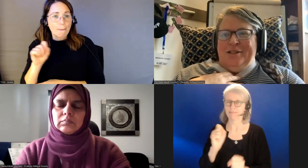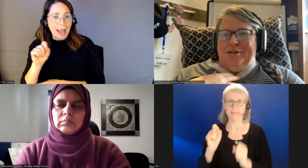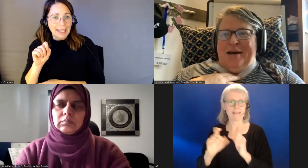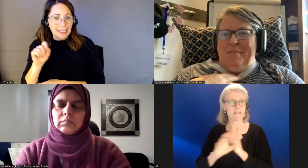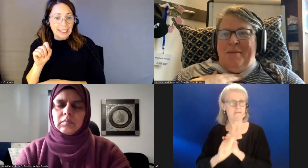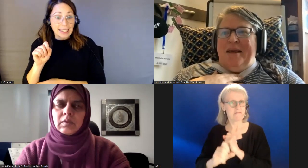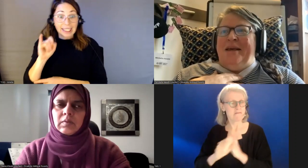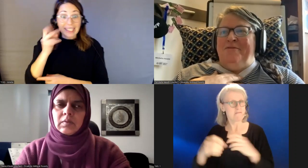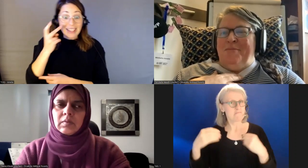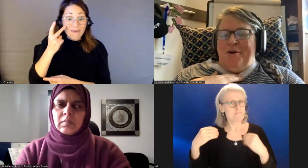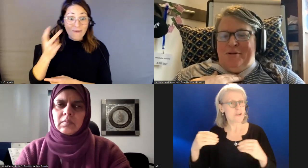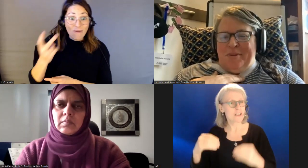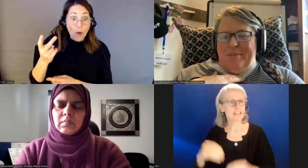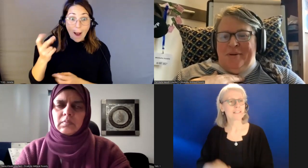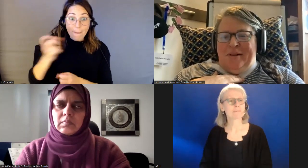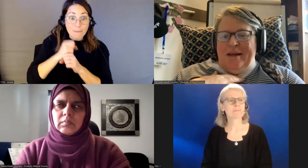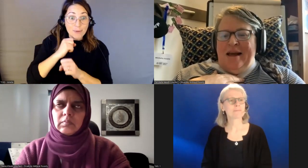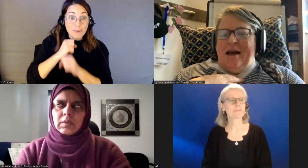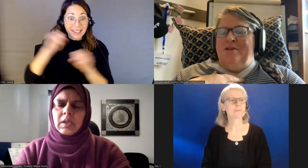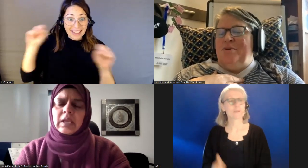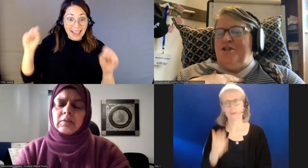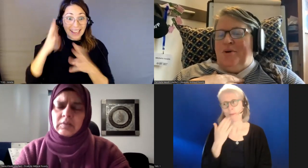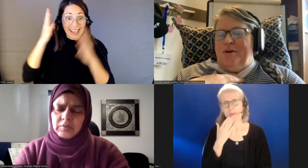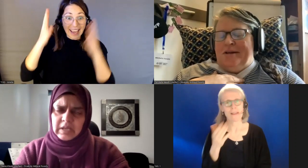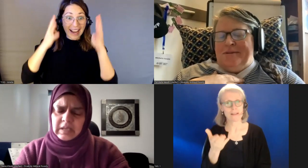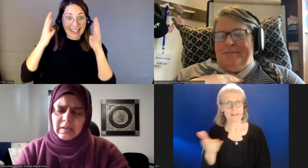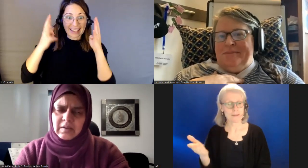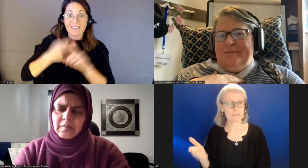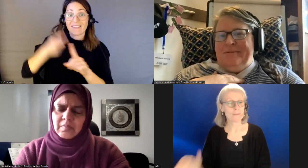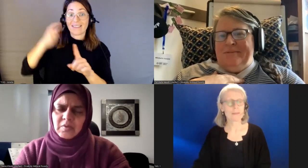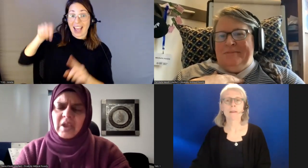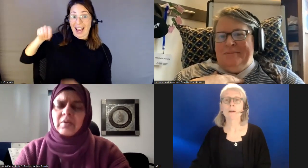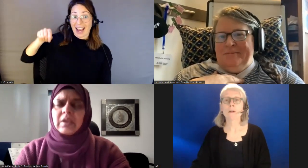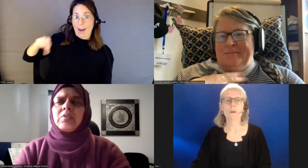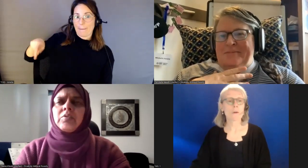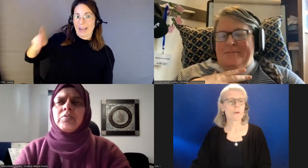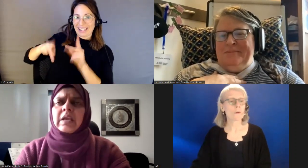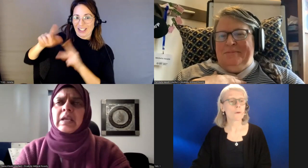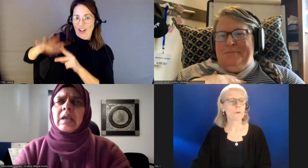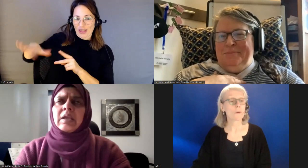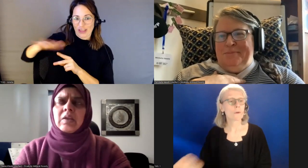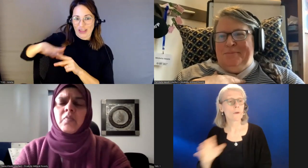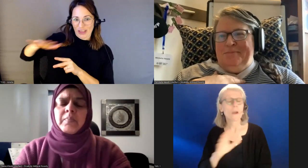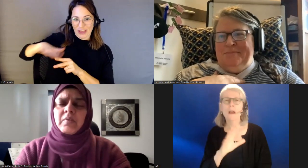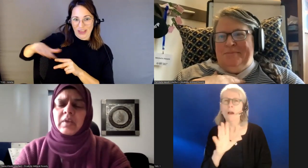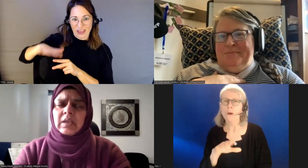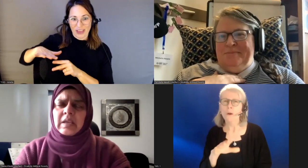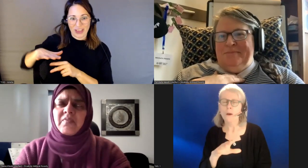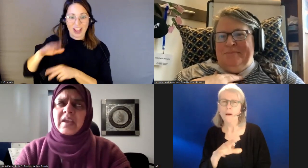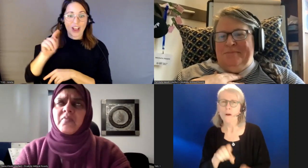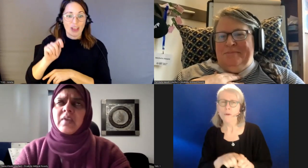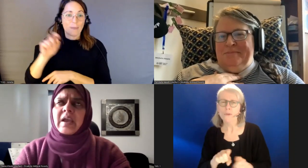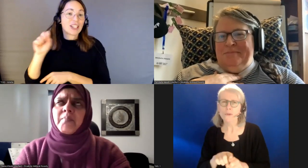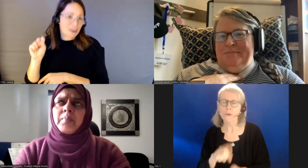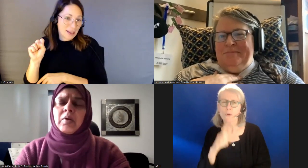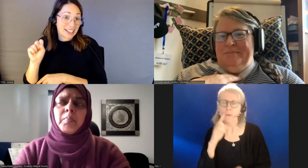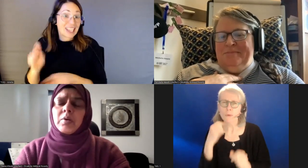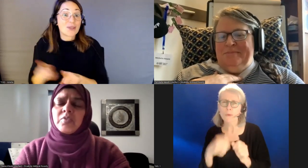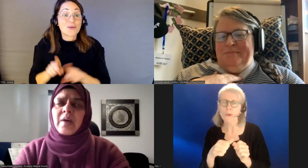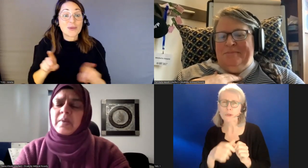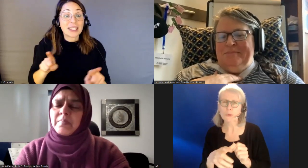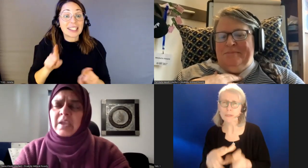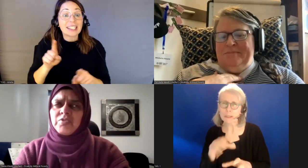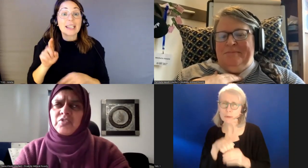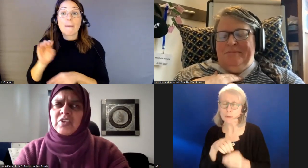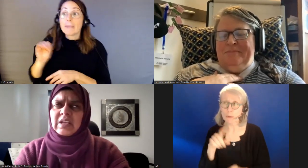recently, that may be from those people. And to Ashoka. Michelle, including, we've been really innovative. We have